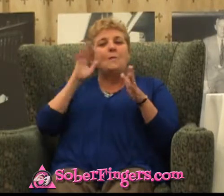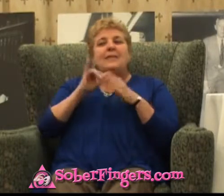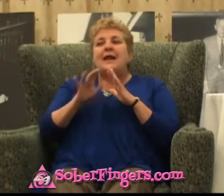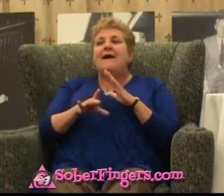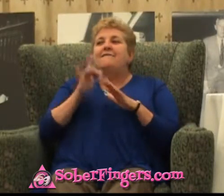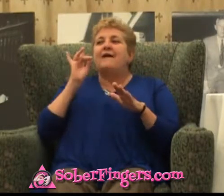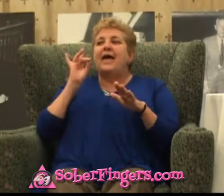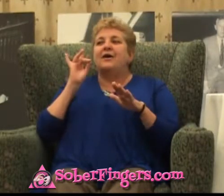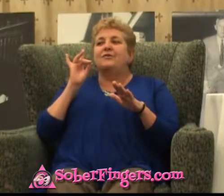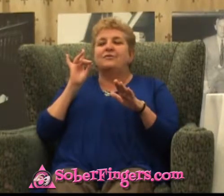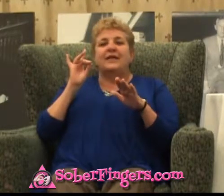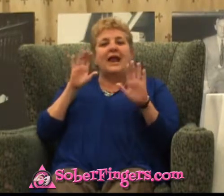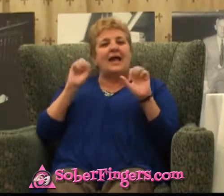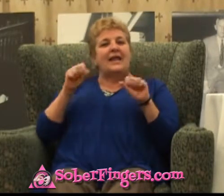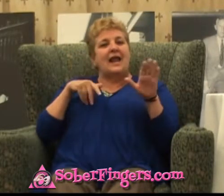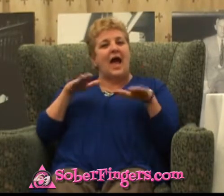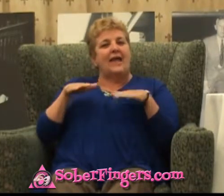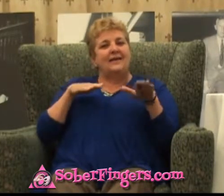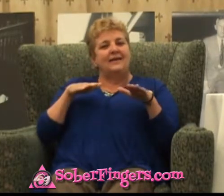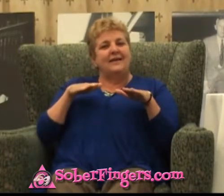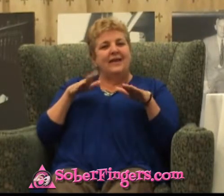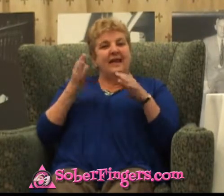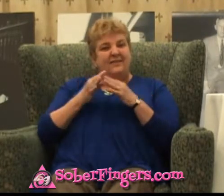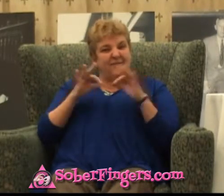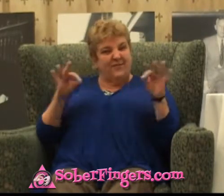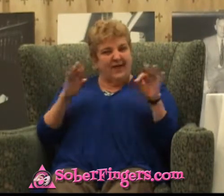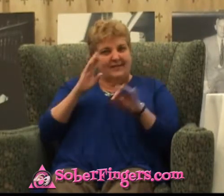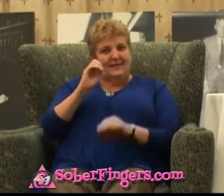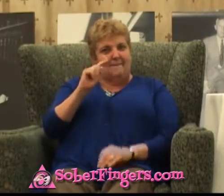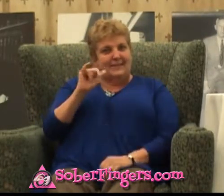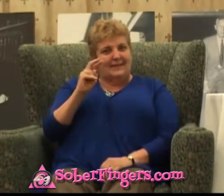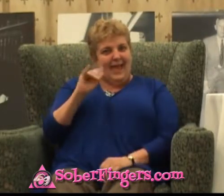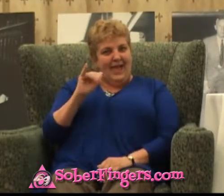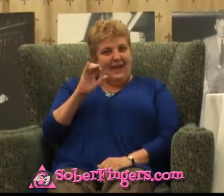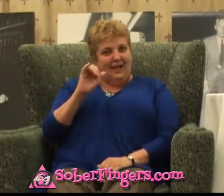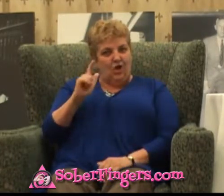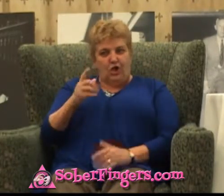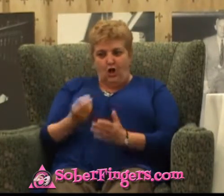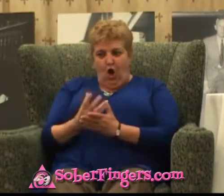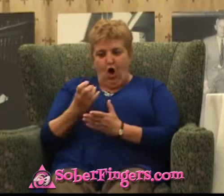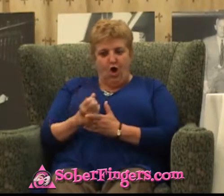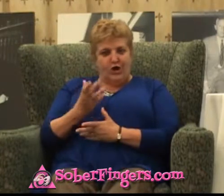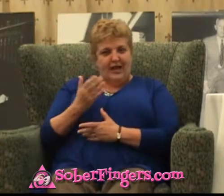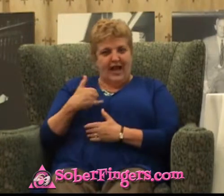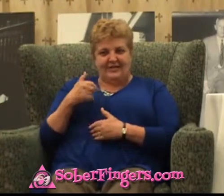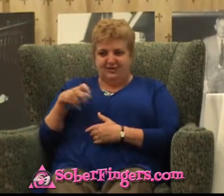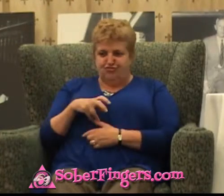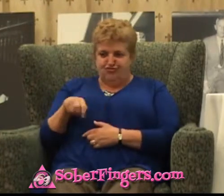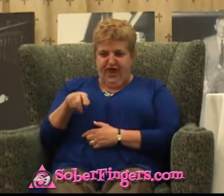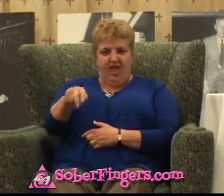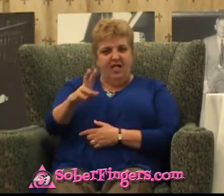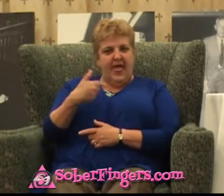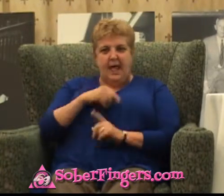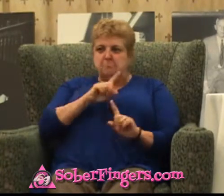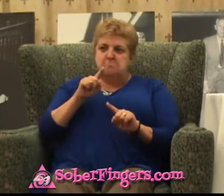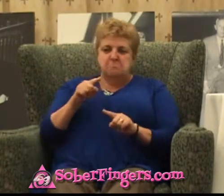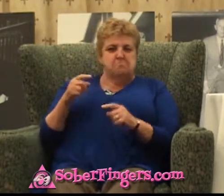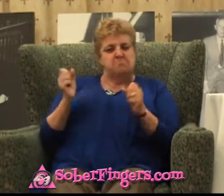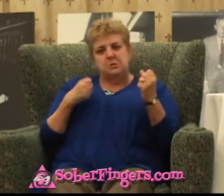botanical garden that has a woodland trail that is part of my spiritual practice. And I began hiking there every day. And there's a lot of jokes about